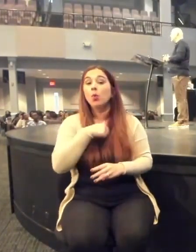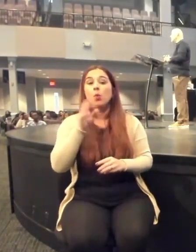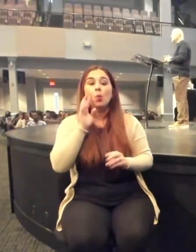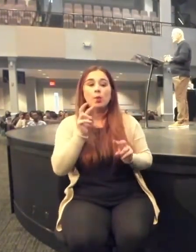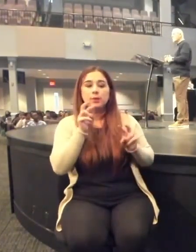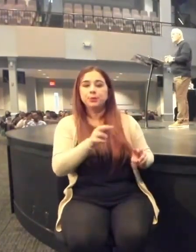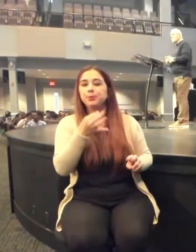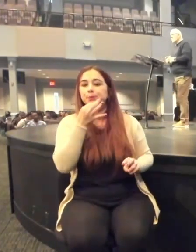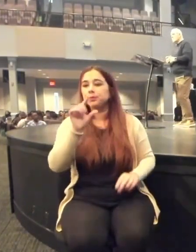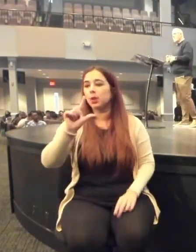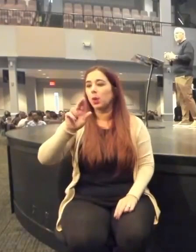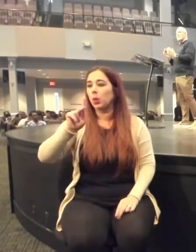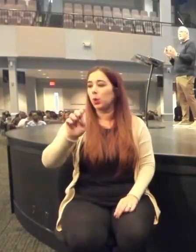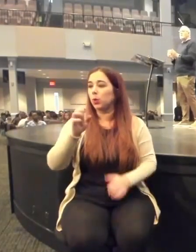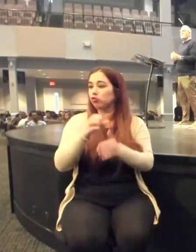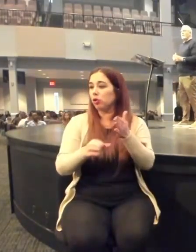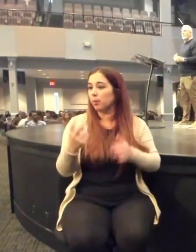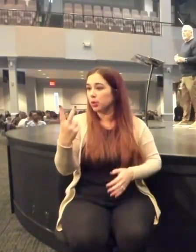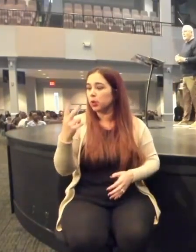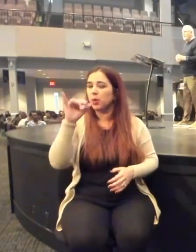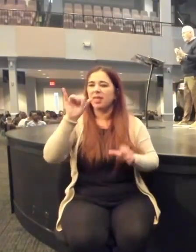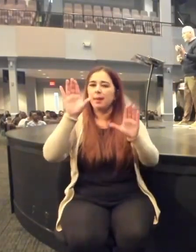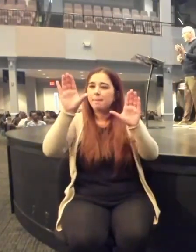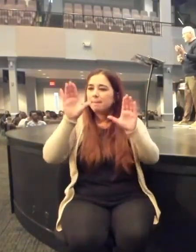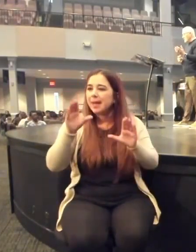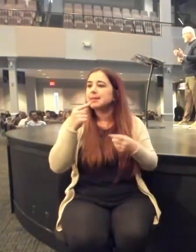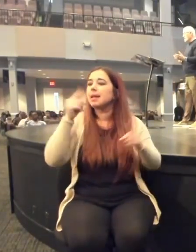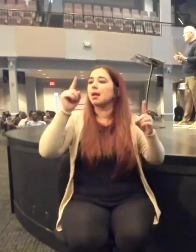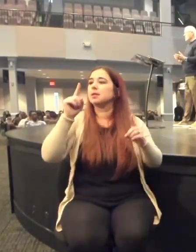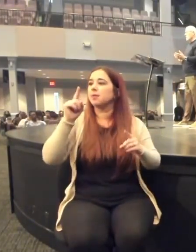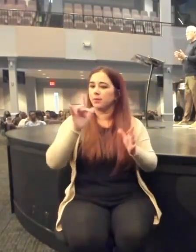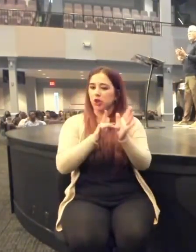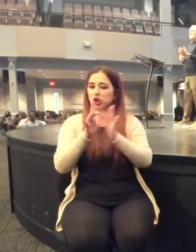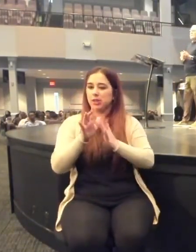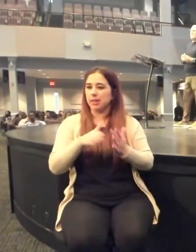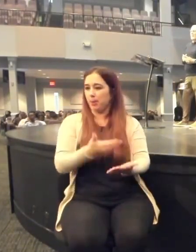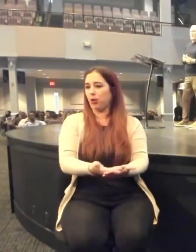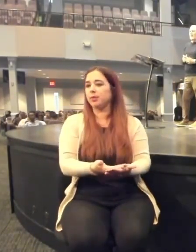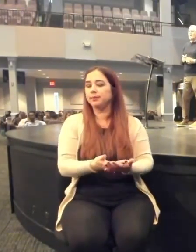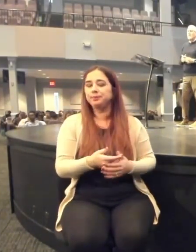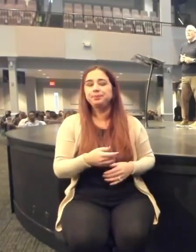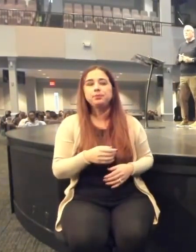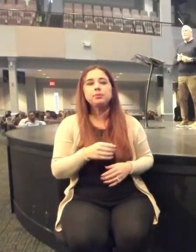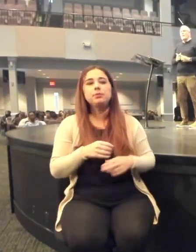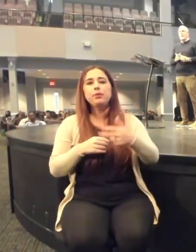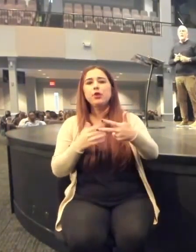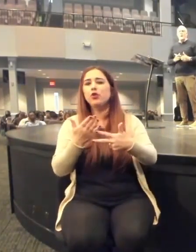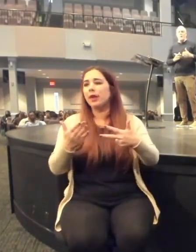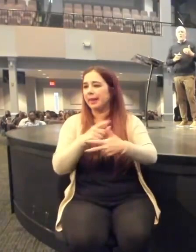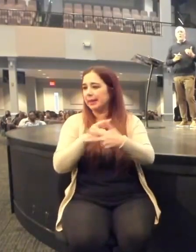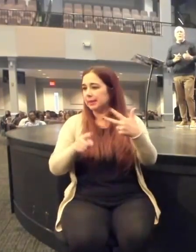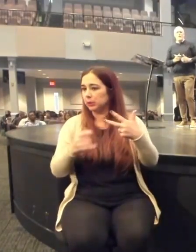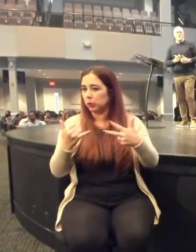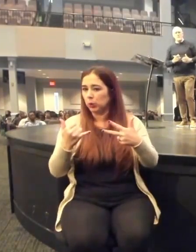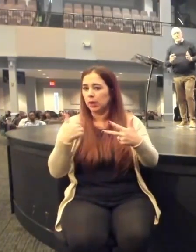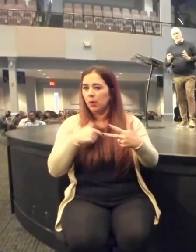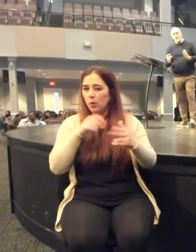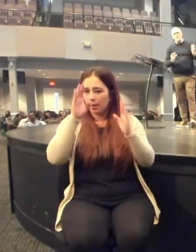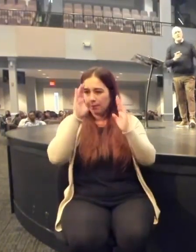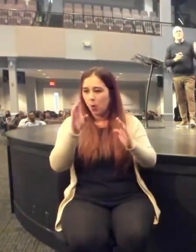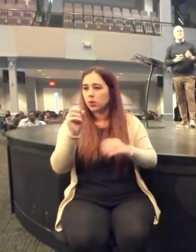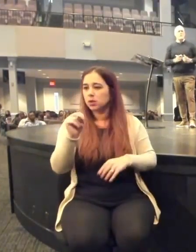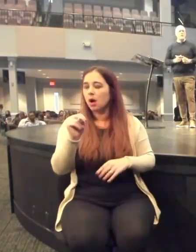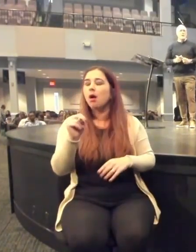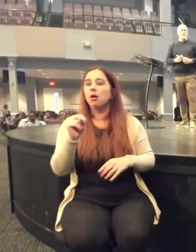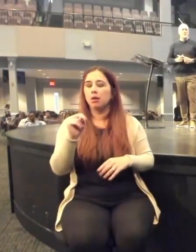a moment at Luke chapter 2 and this amazing announcement of the birth of Jesus. But there are three things we're going to look at together that I think will help us as we